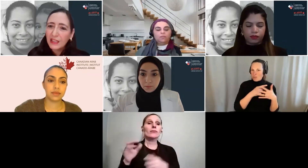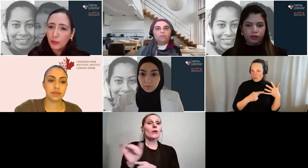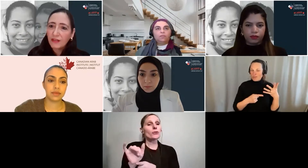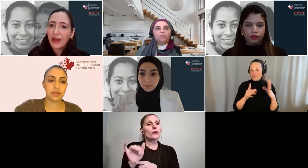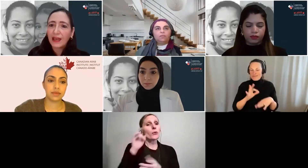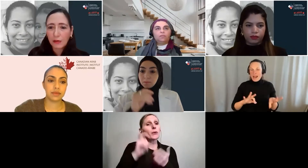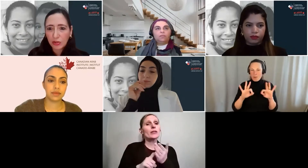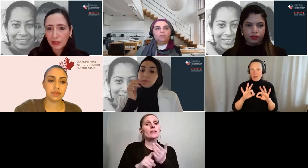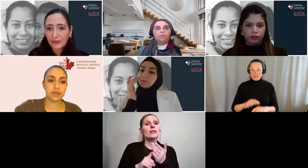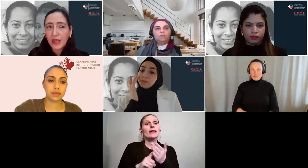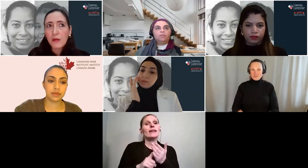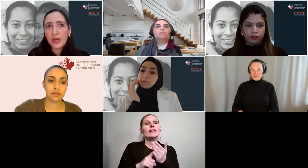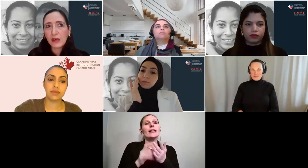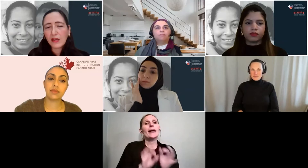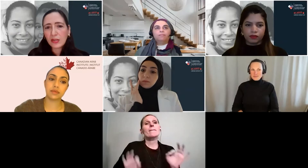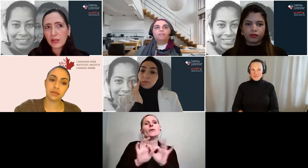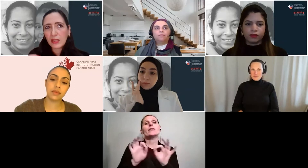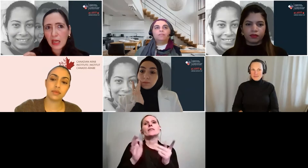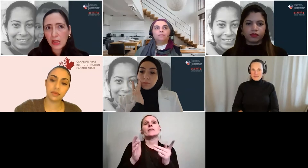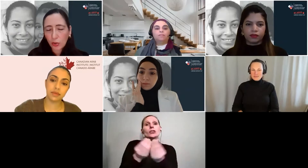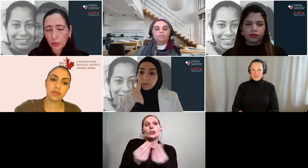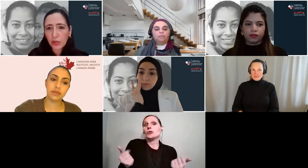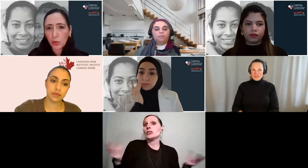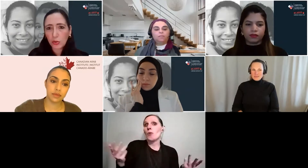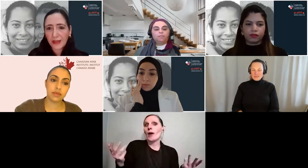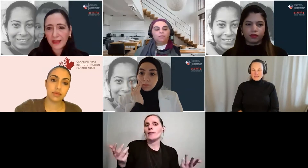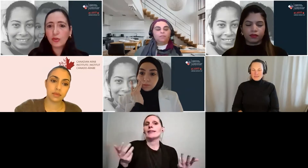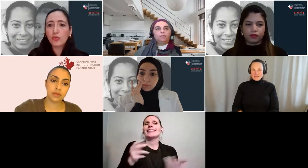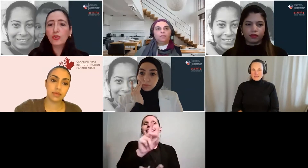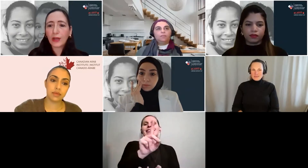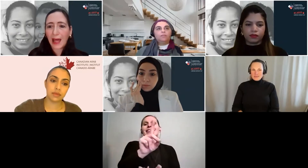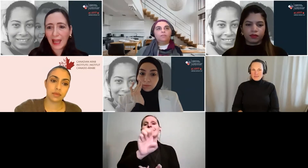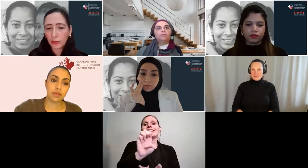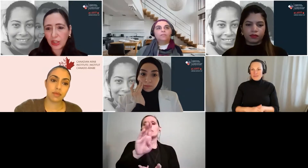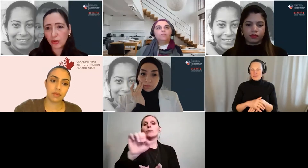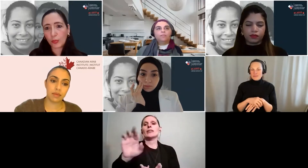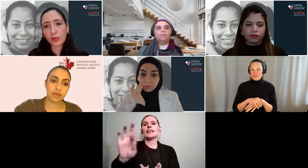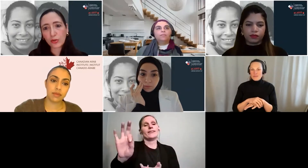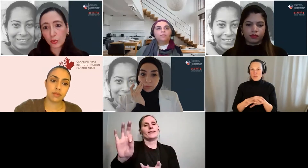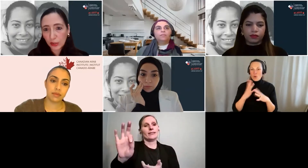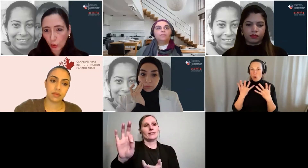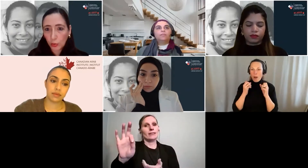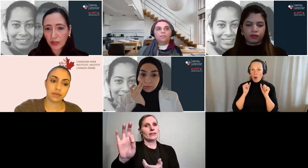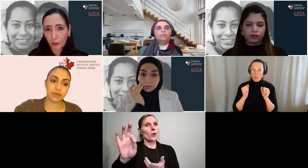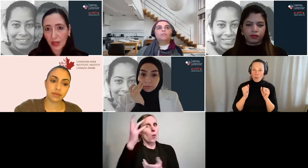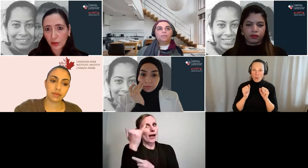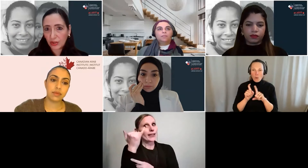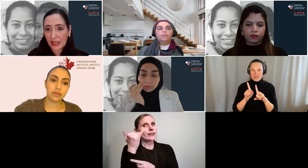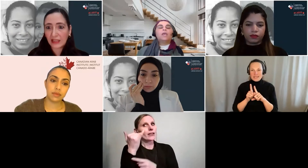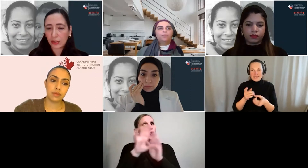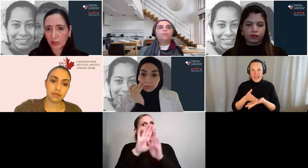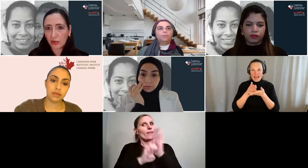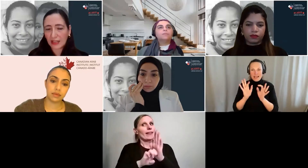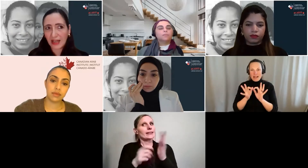having debrief and counseling. Because the interpreting code of ethics do not allow the interpreters to disclose information